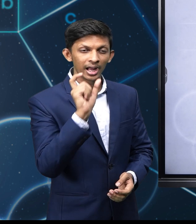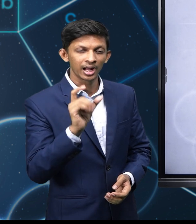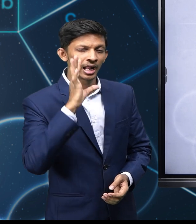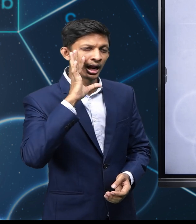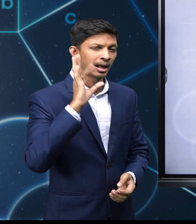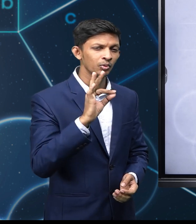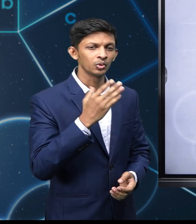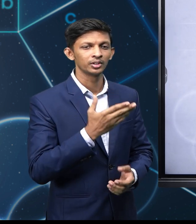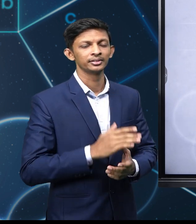Keywords from this lesson: